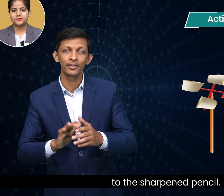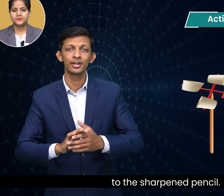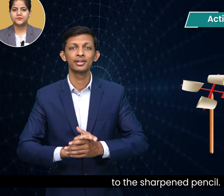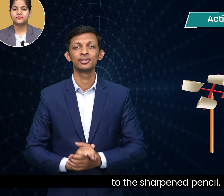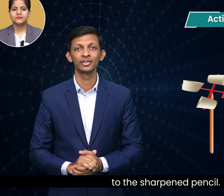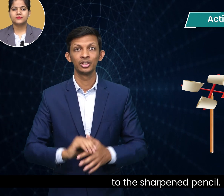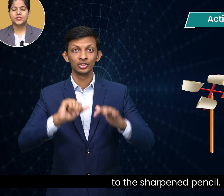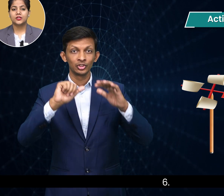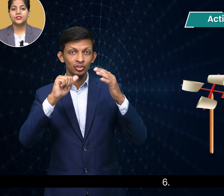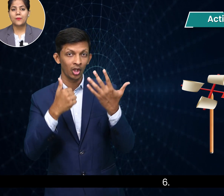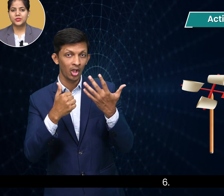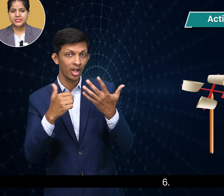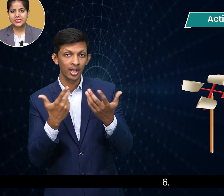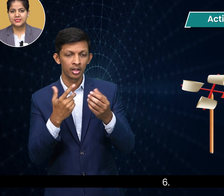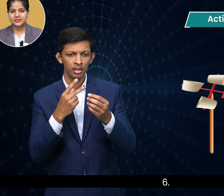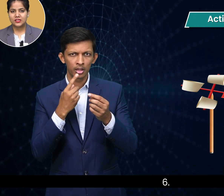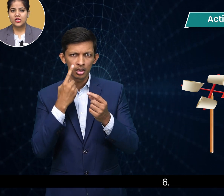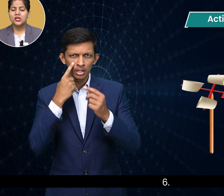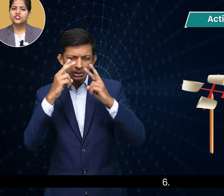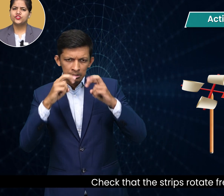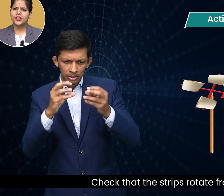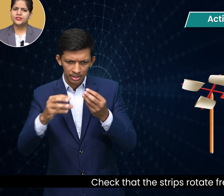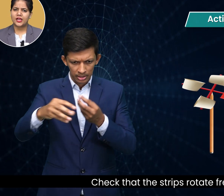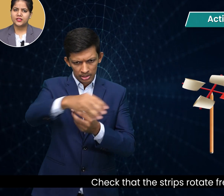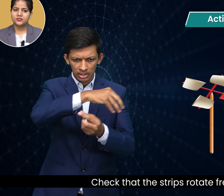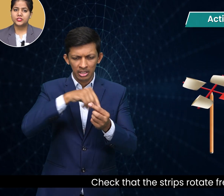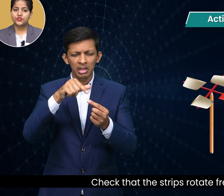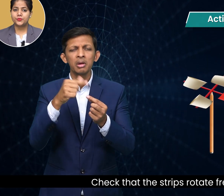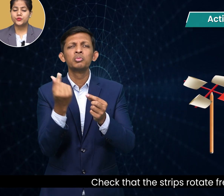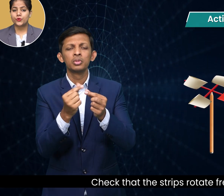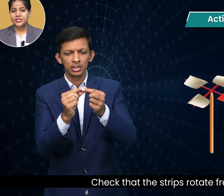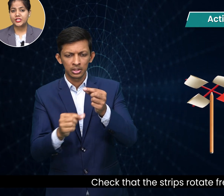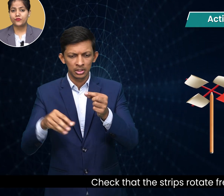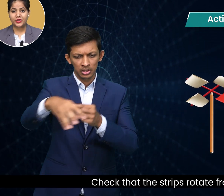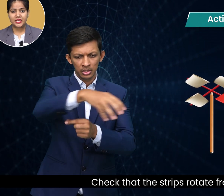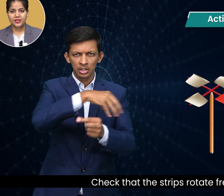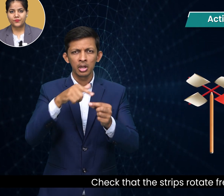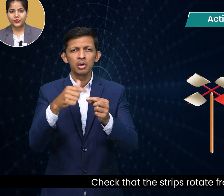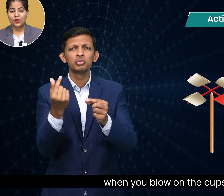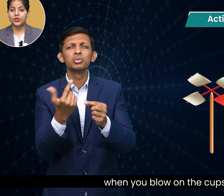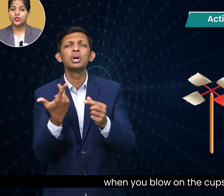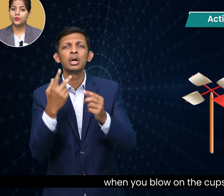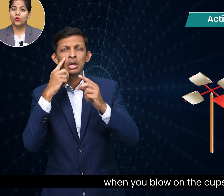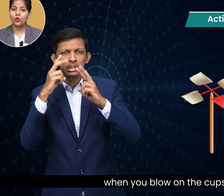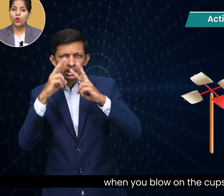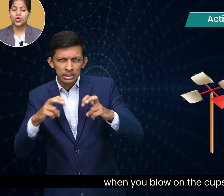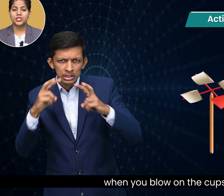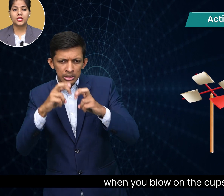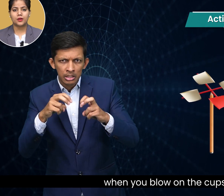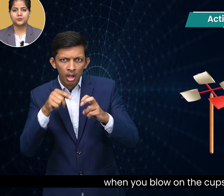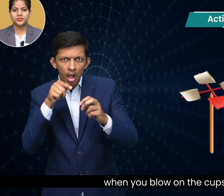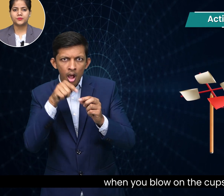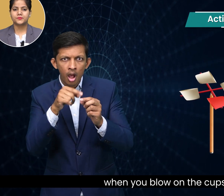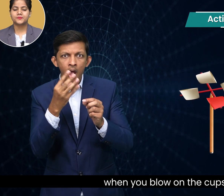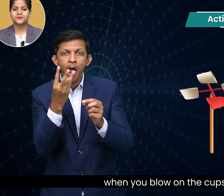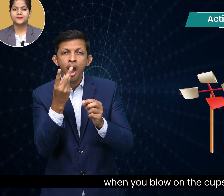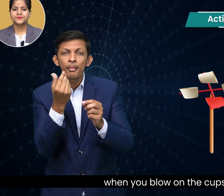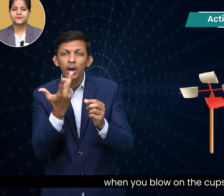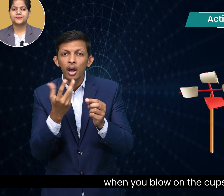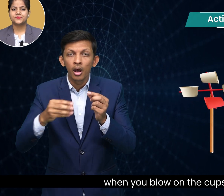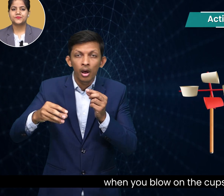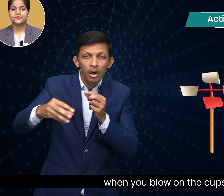pencil. Number 6. Check that the strips rotate freely when you blow on the cups.